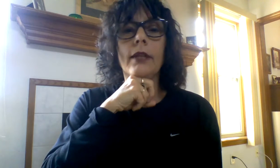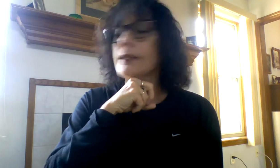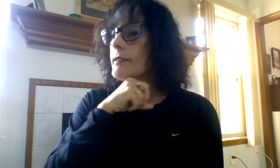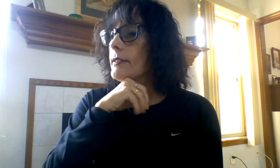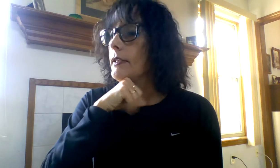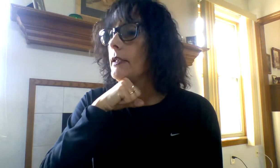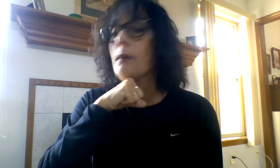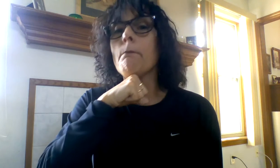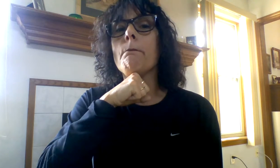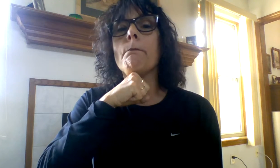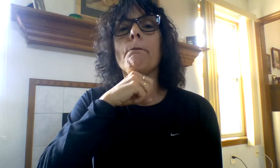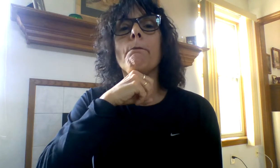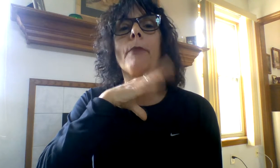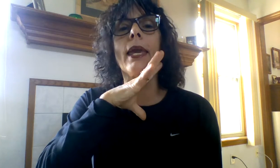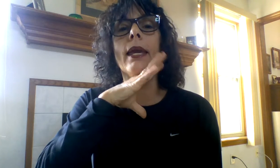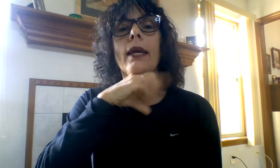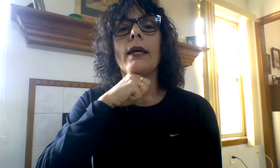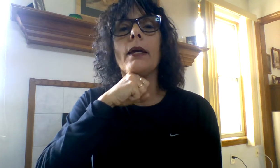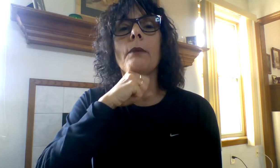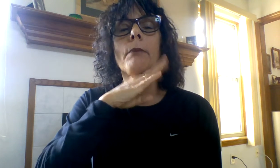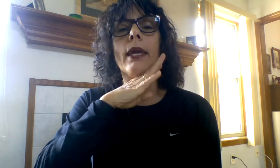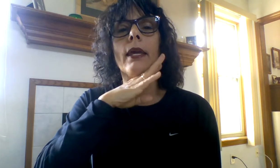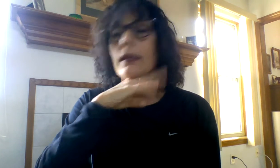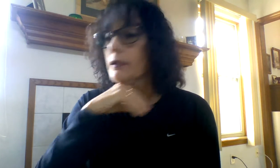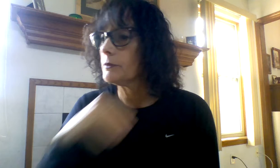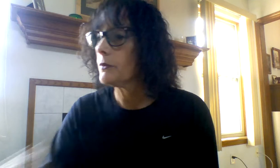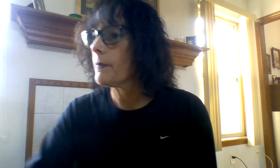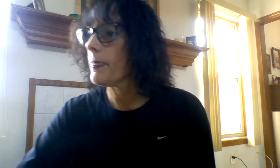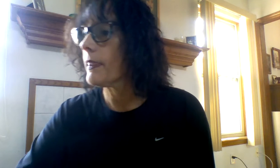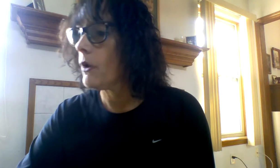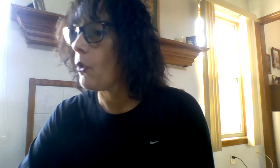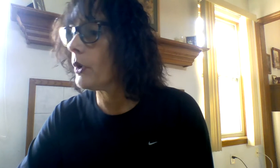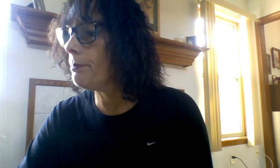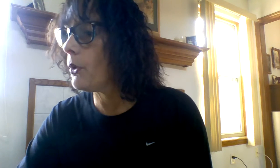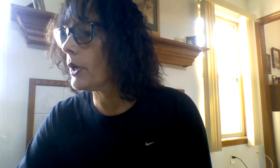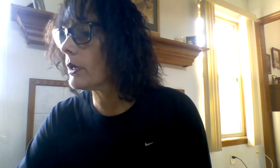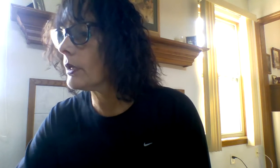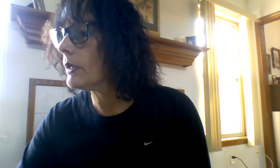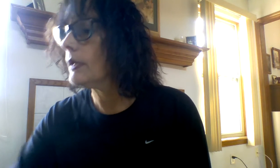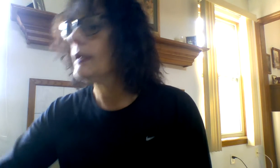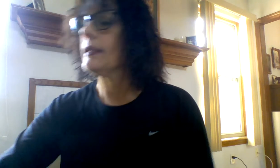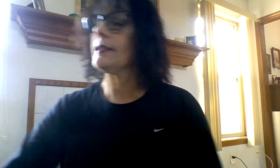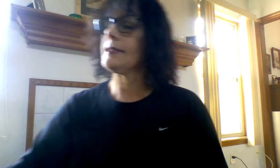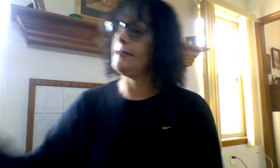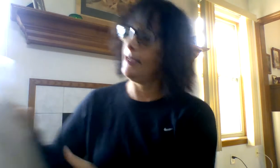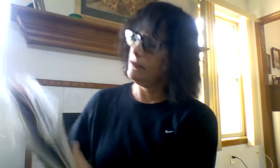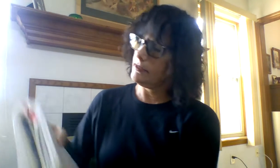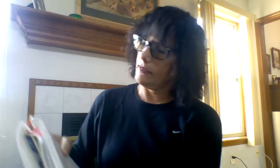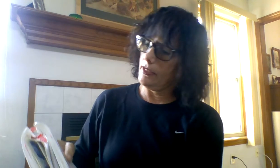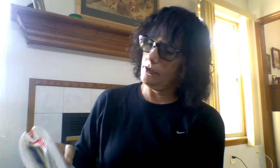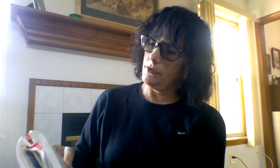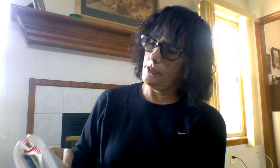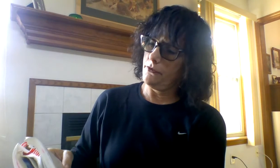Let's see. Pig. Pig. Or pork. Let's see. It looks like they do it